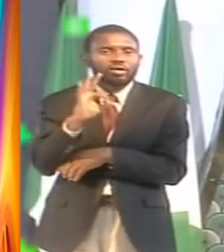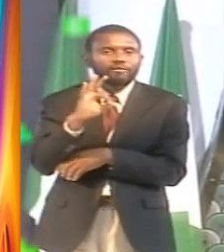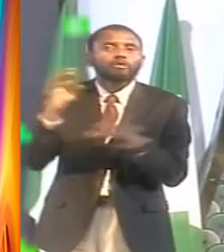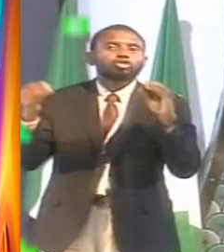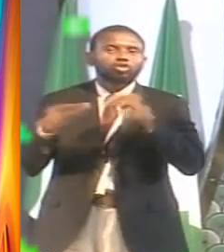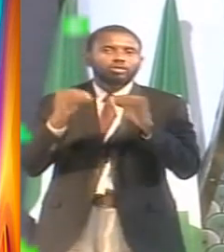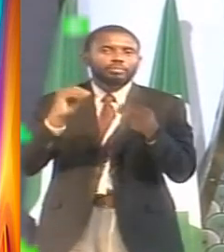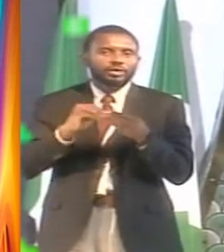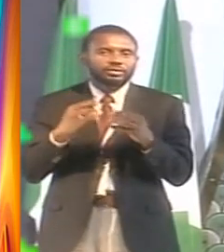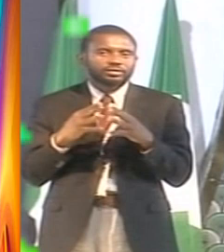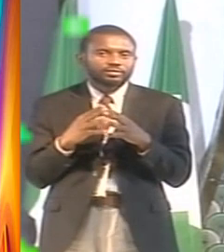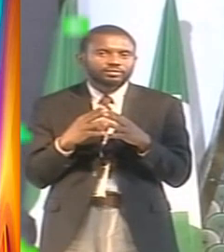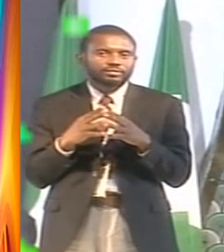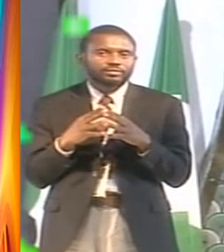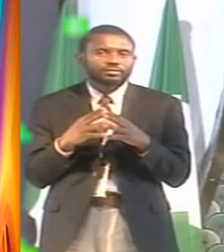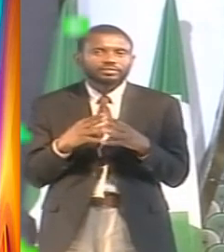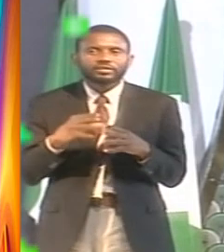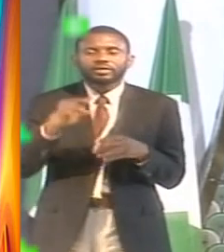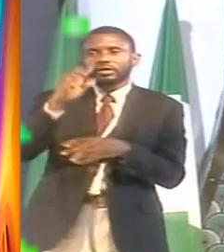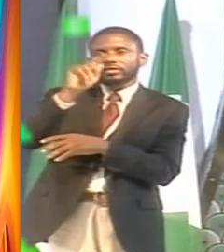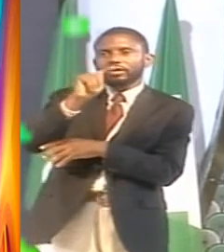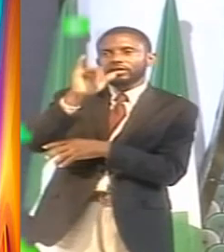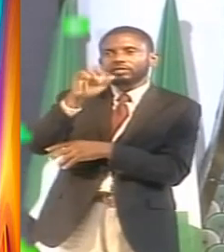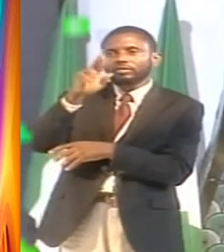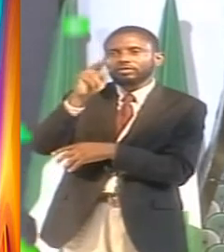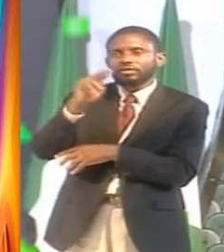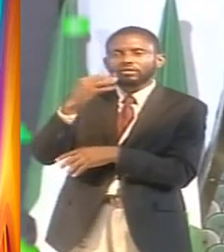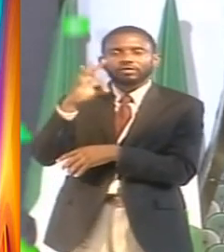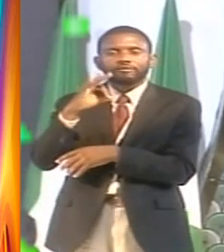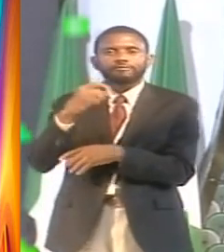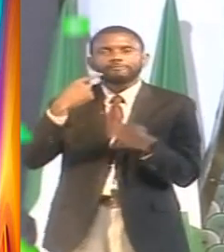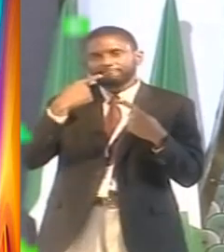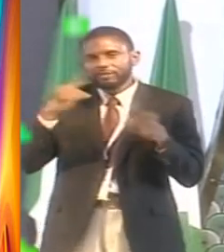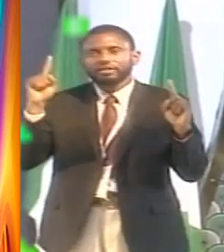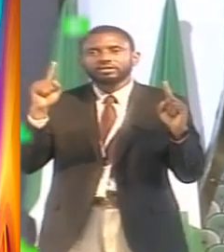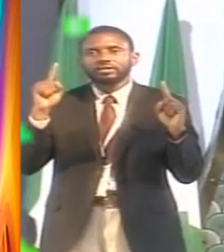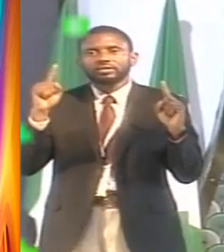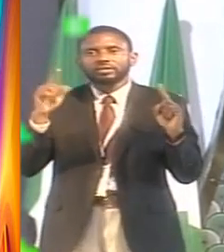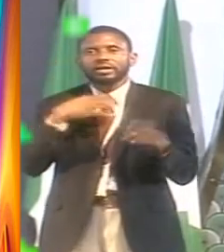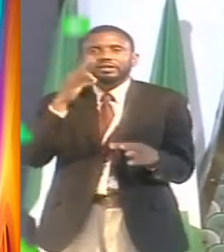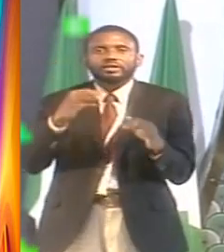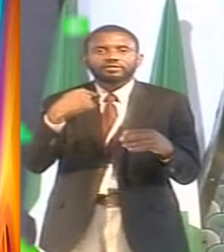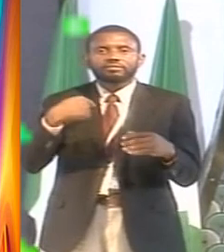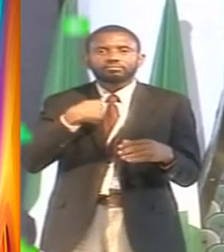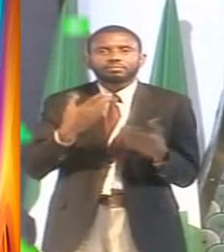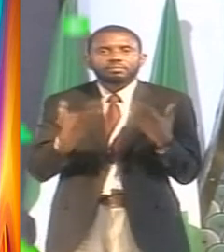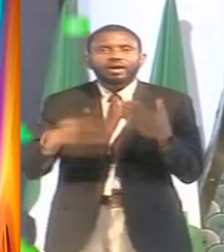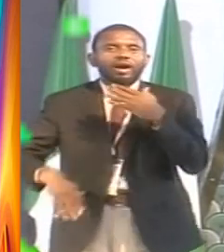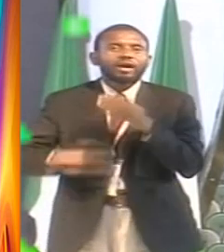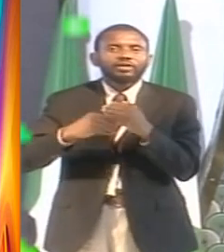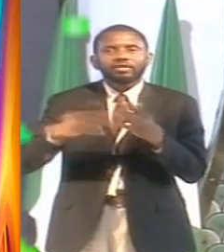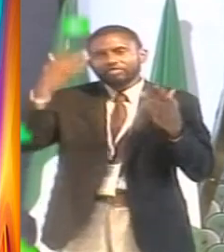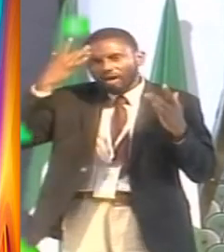numbers, the tyranny of victory. And if I may add, the arrogance and